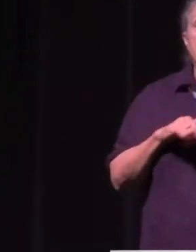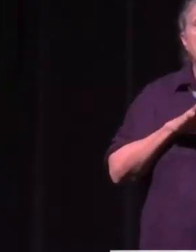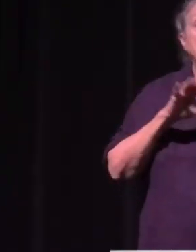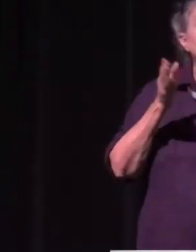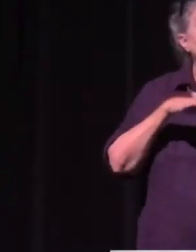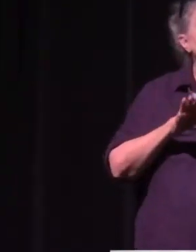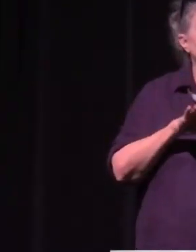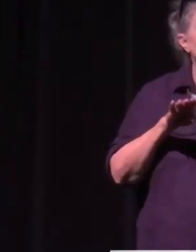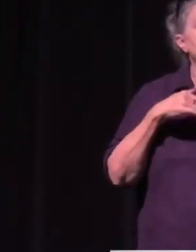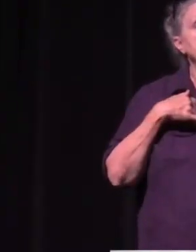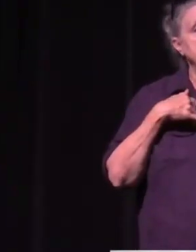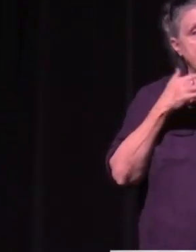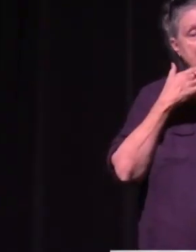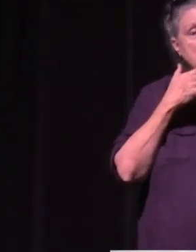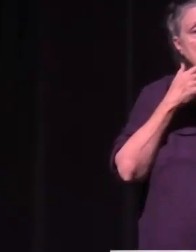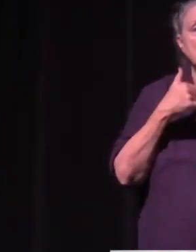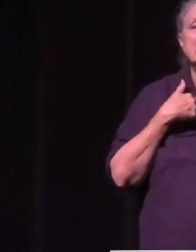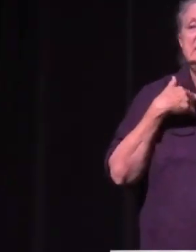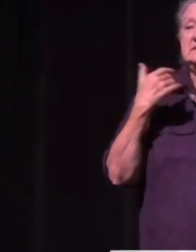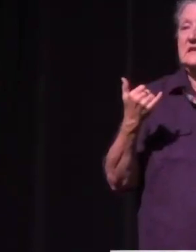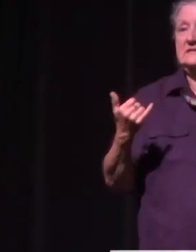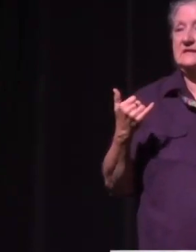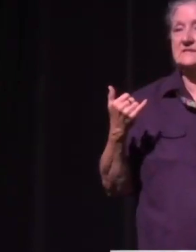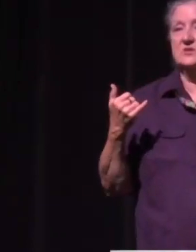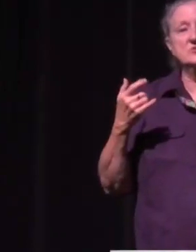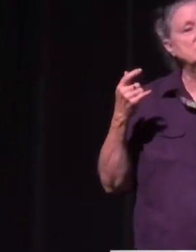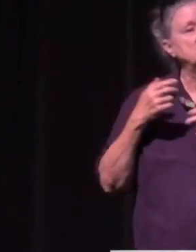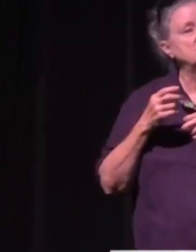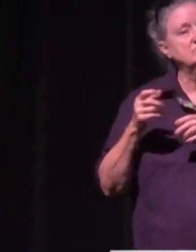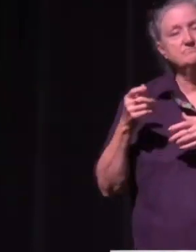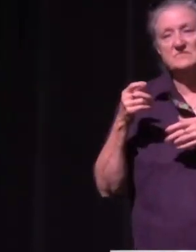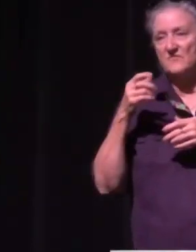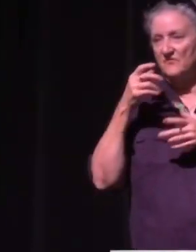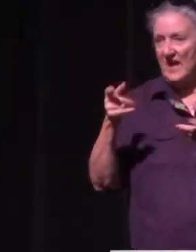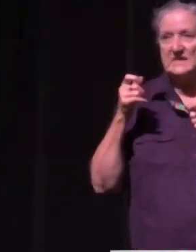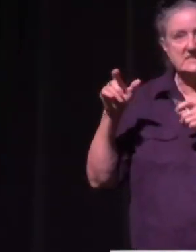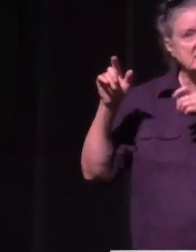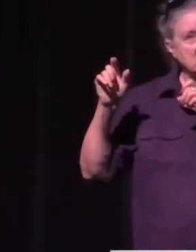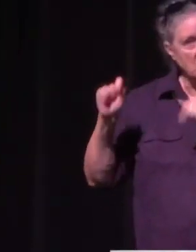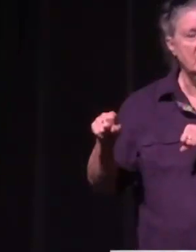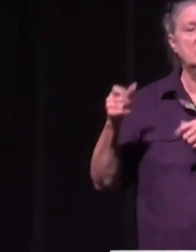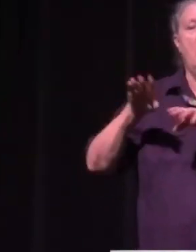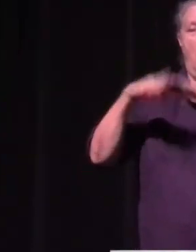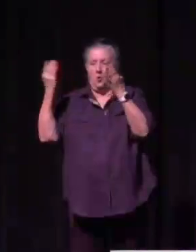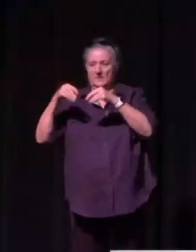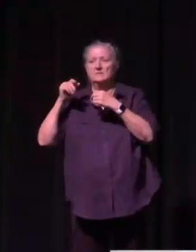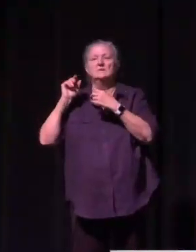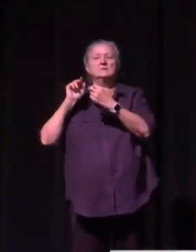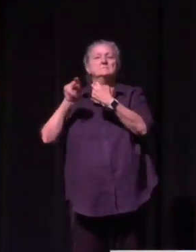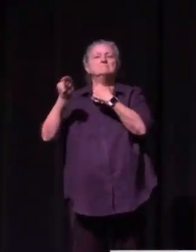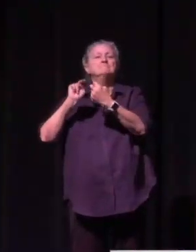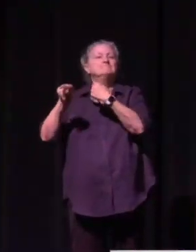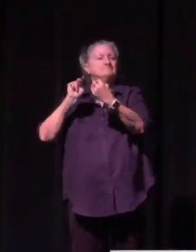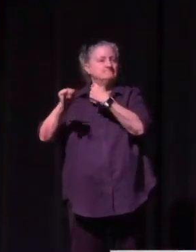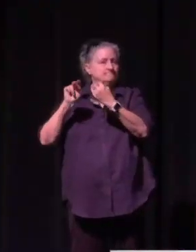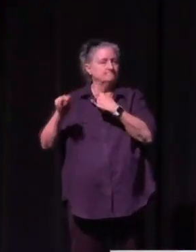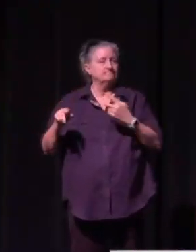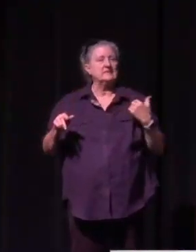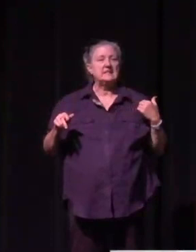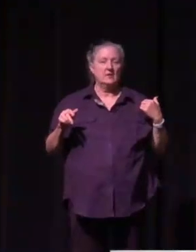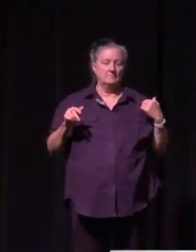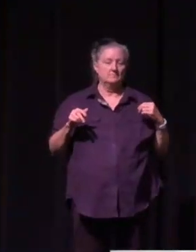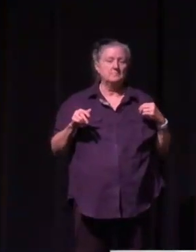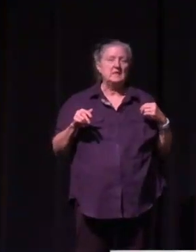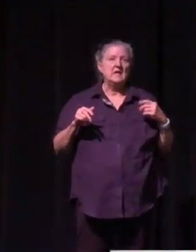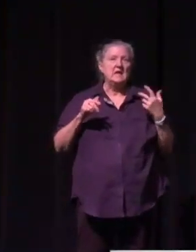closure. As soon as we deemed it was no longer necessary, we opened up the freeway there at Seacliff.